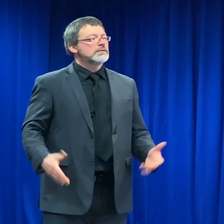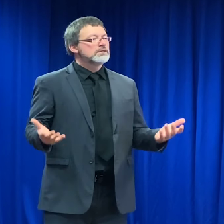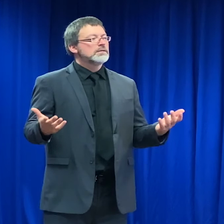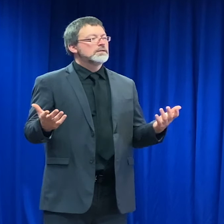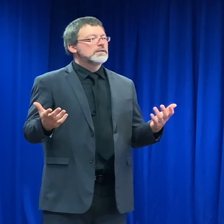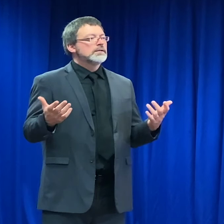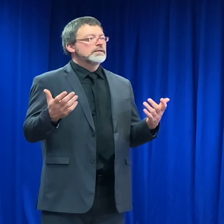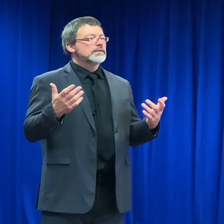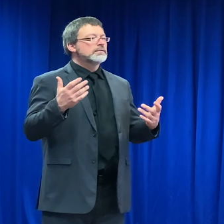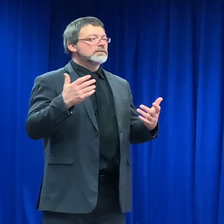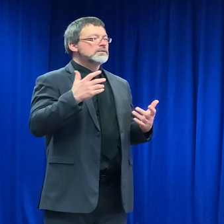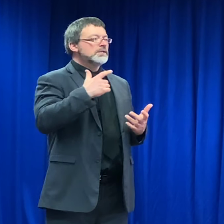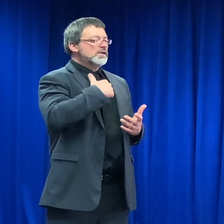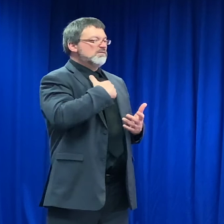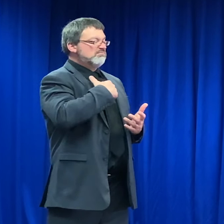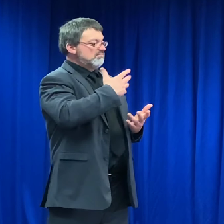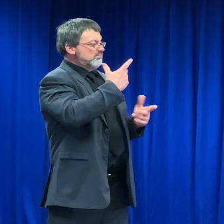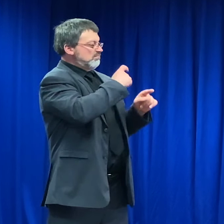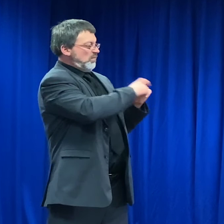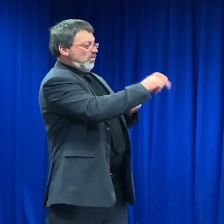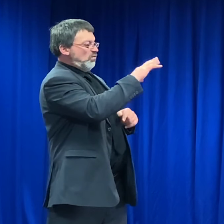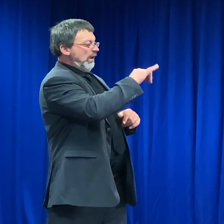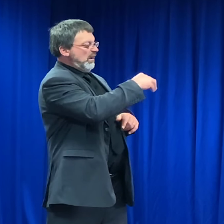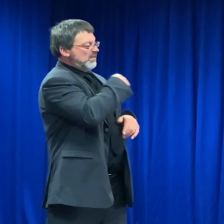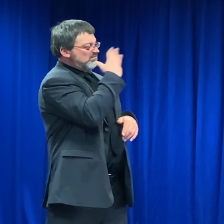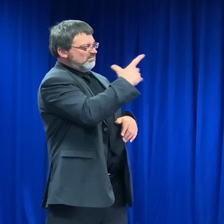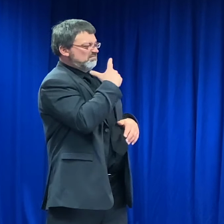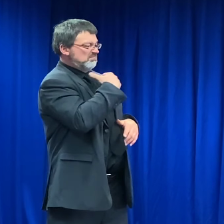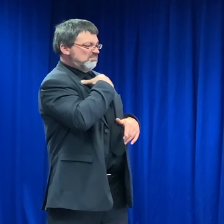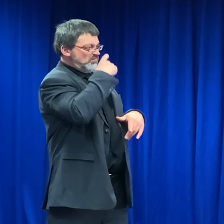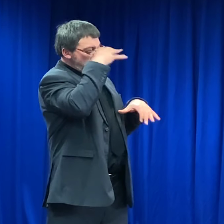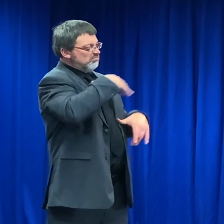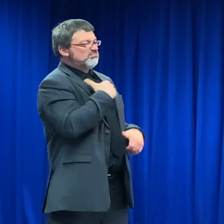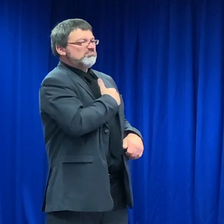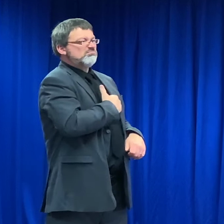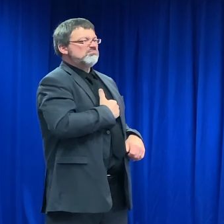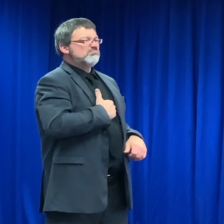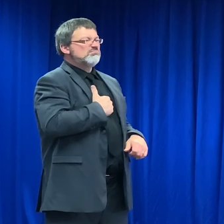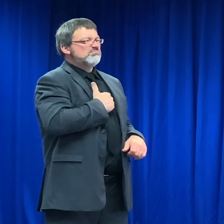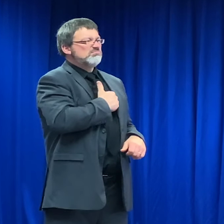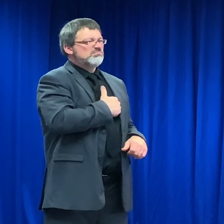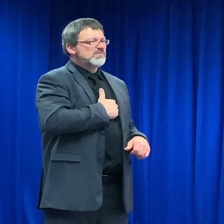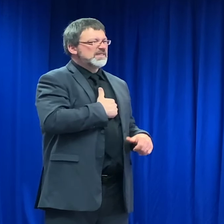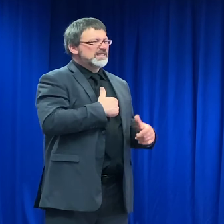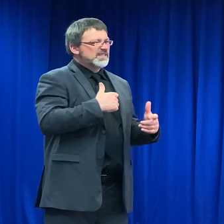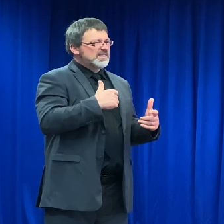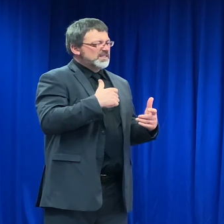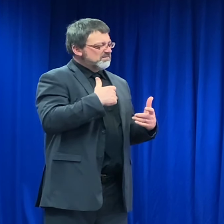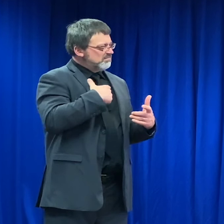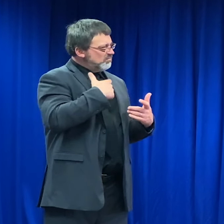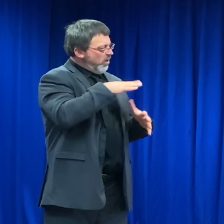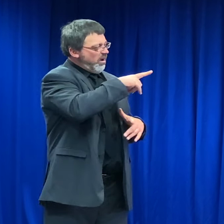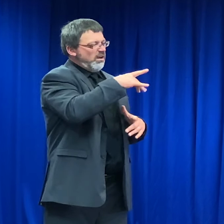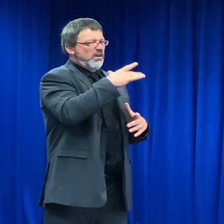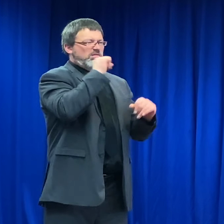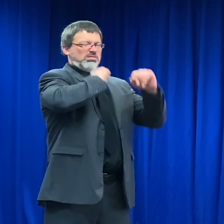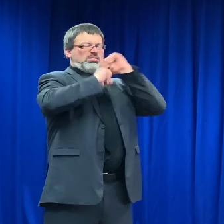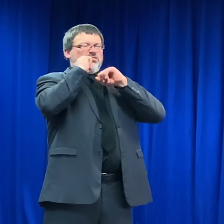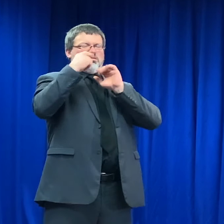was shocked. And I'm so sorry, I never meant to put him through that. Anytime someone gets shot down at the council, even though it's clearly not their